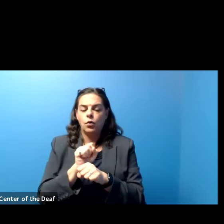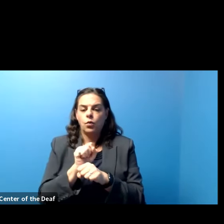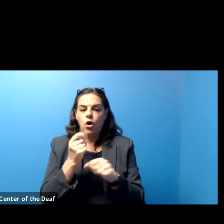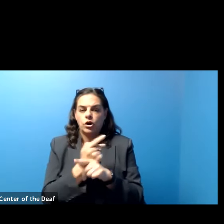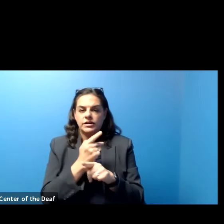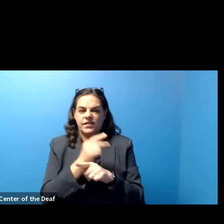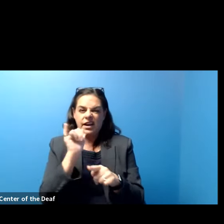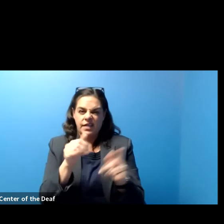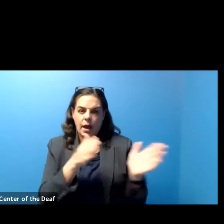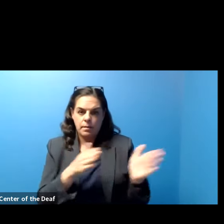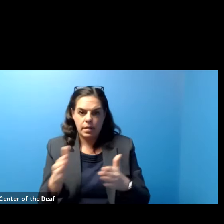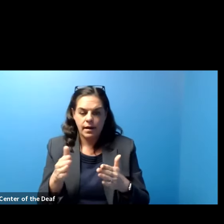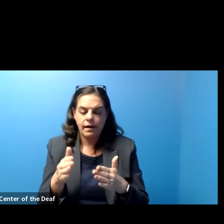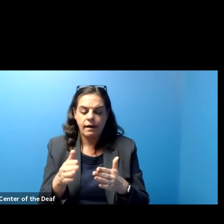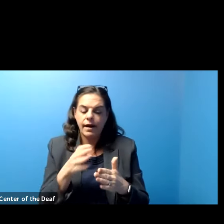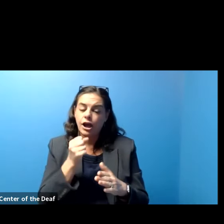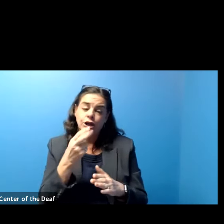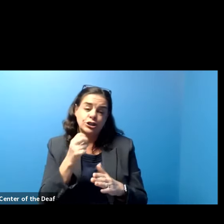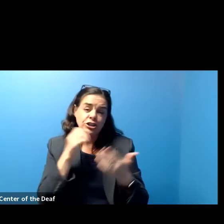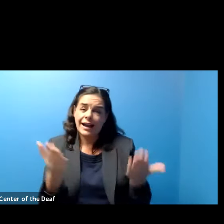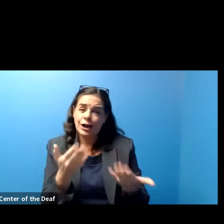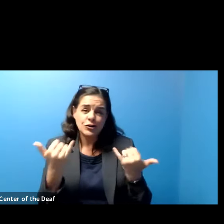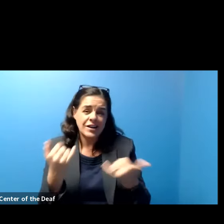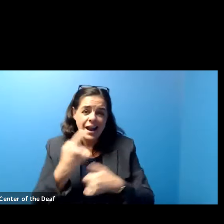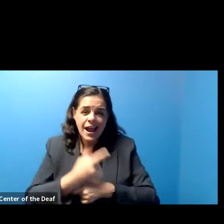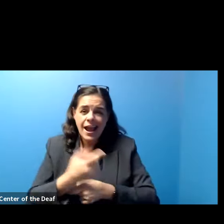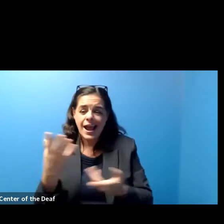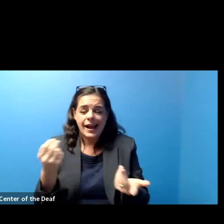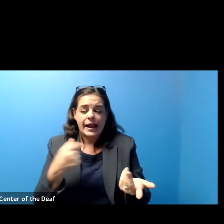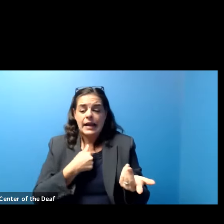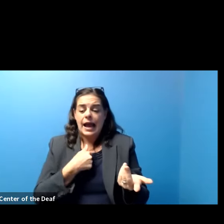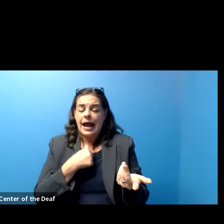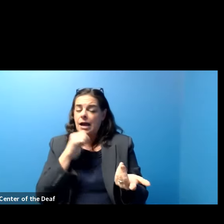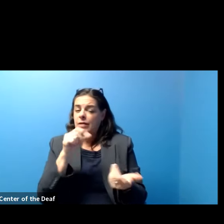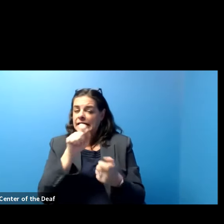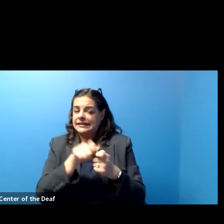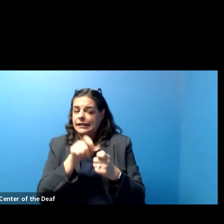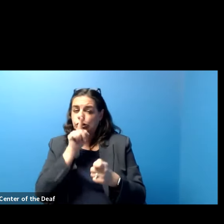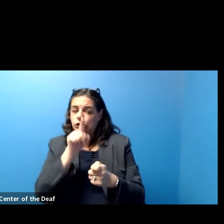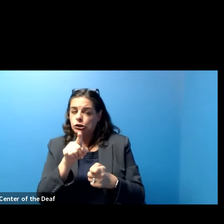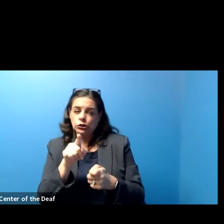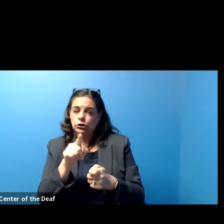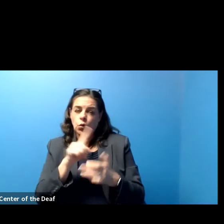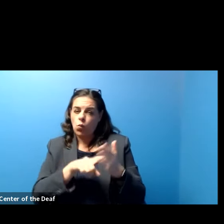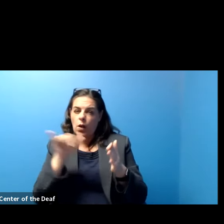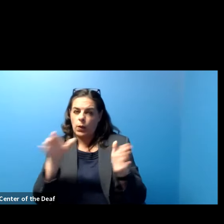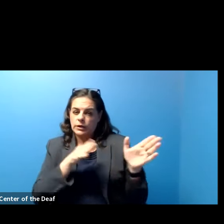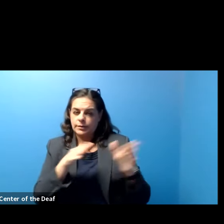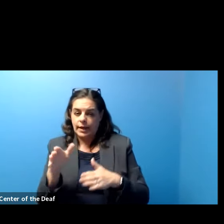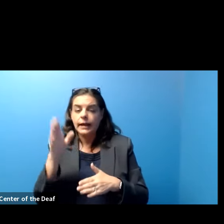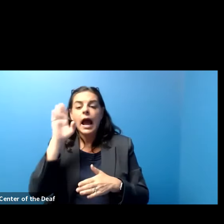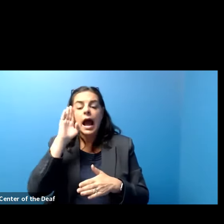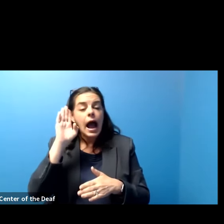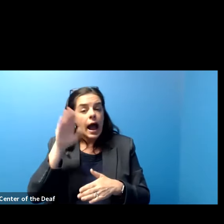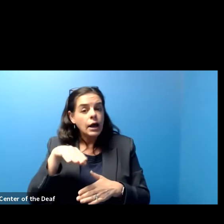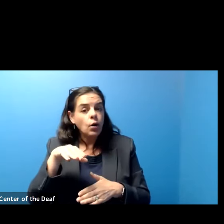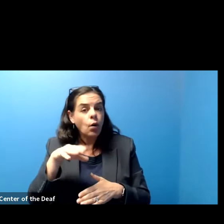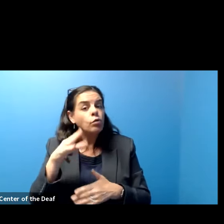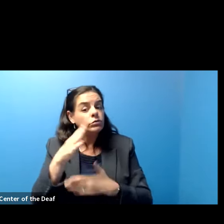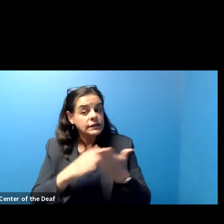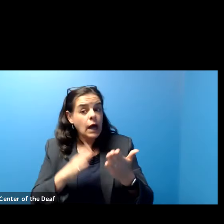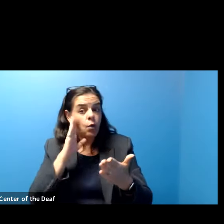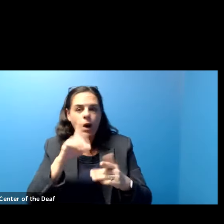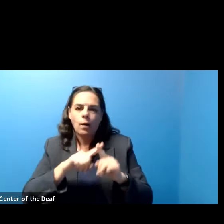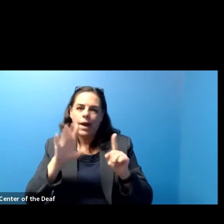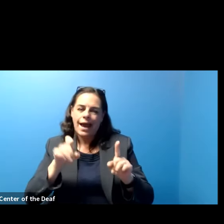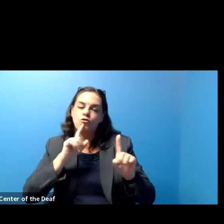plan, and she's not here today, and I'm not positive what those are. I do know there are some coming up, and we'll have to report on that